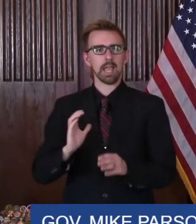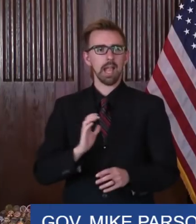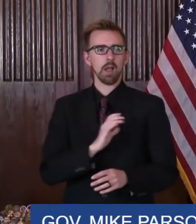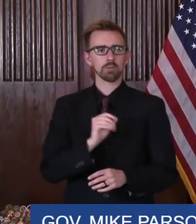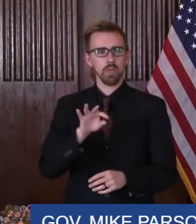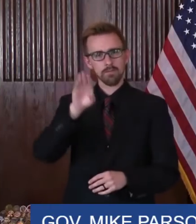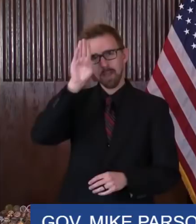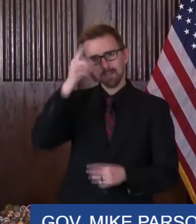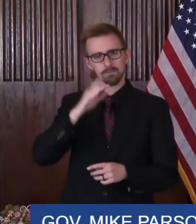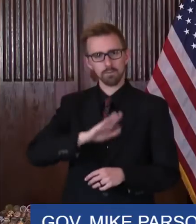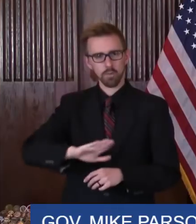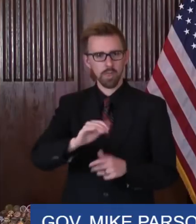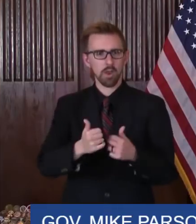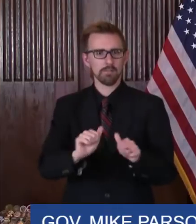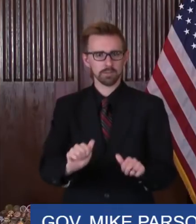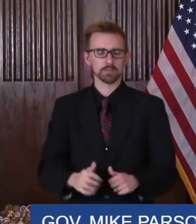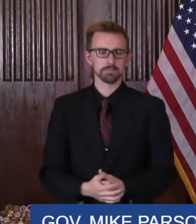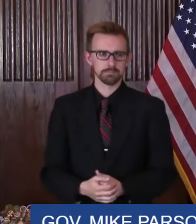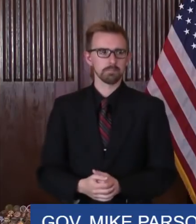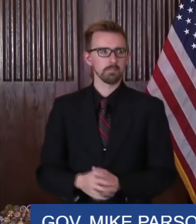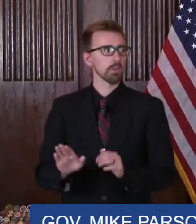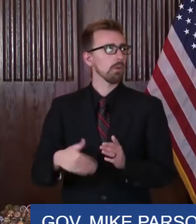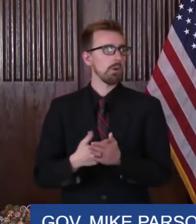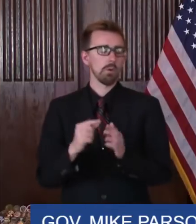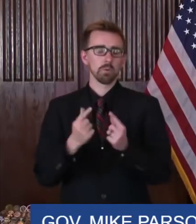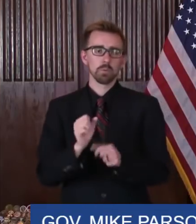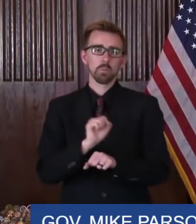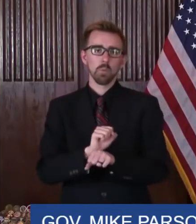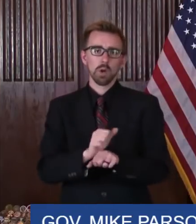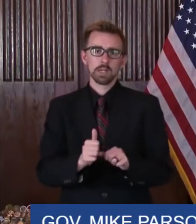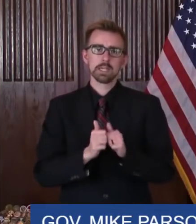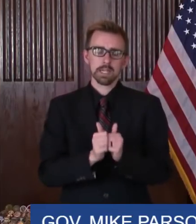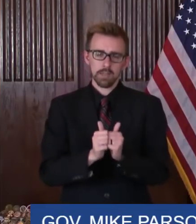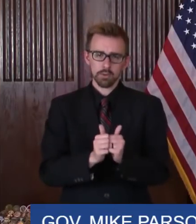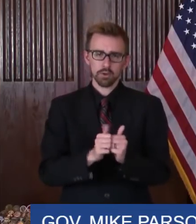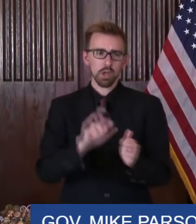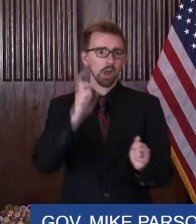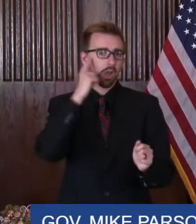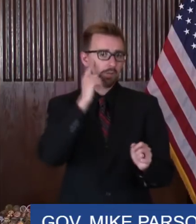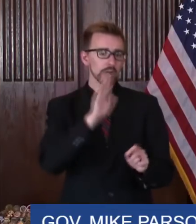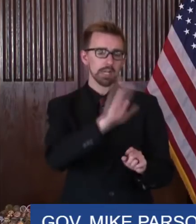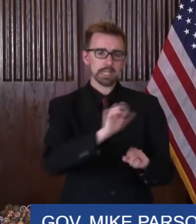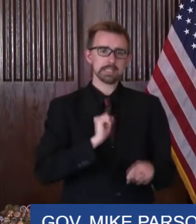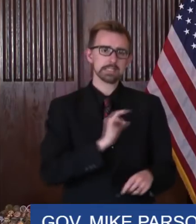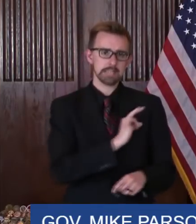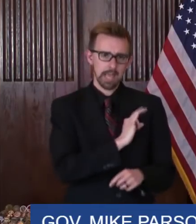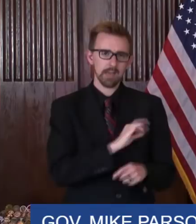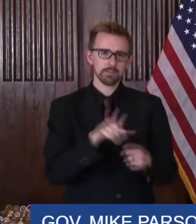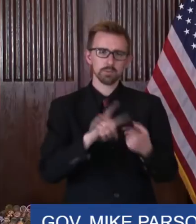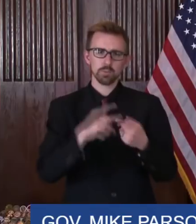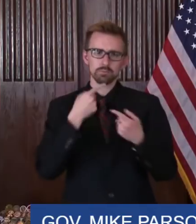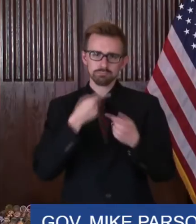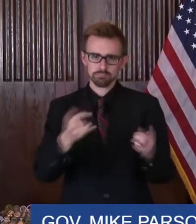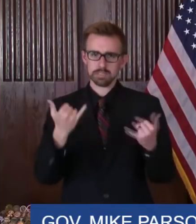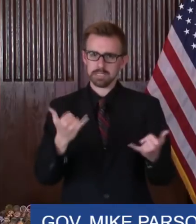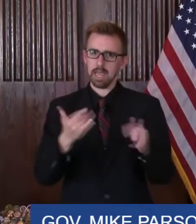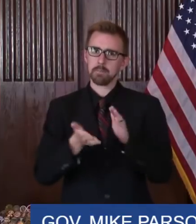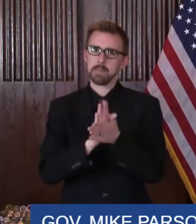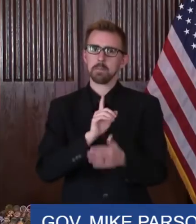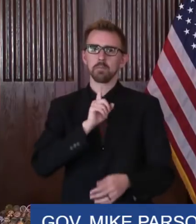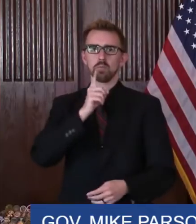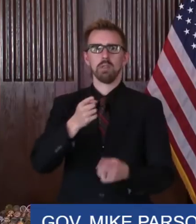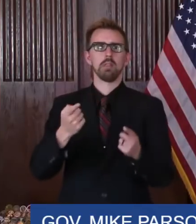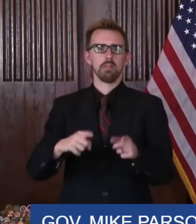for their efforts. All of these groups have worked together, along with the governor and his staff, to make this announcement today a reality.